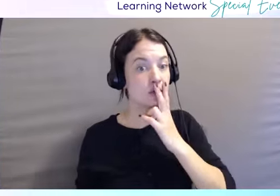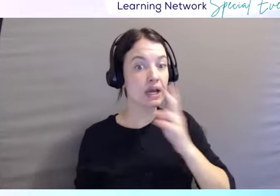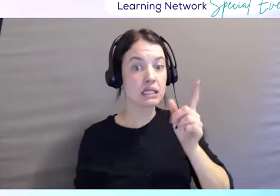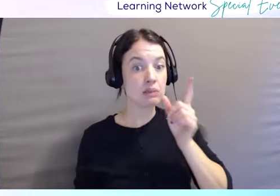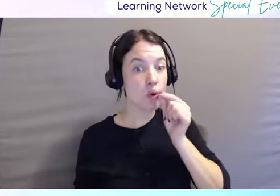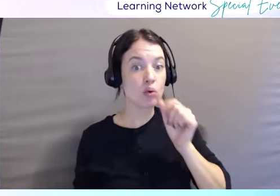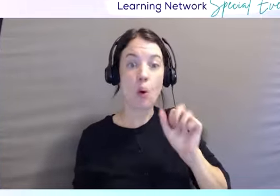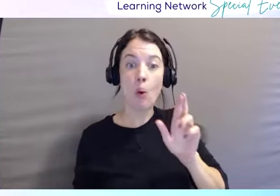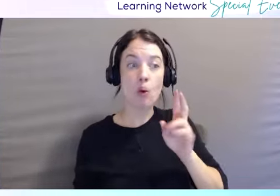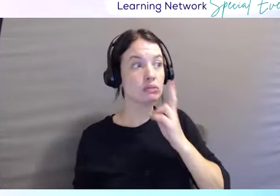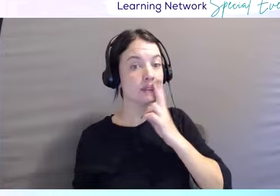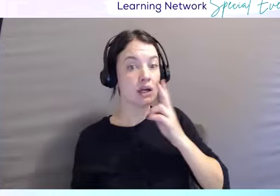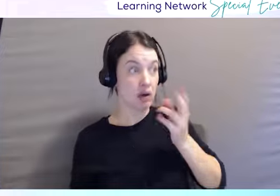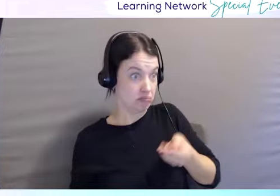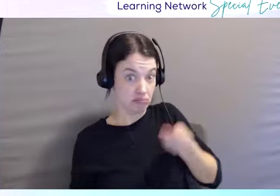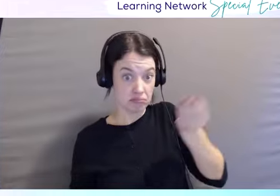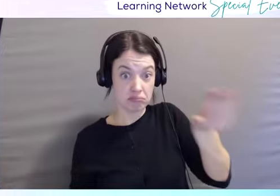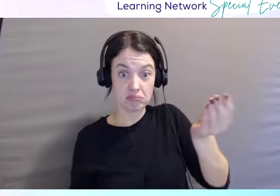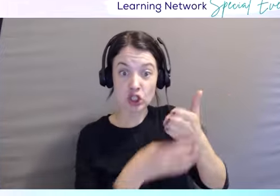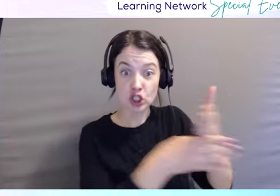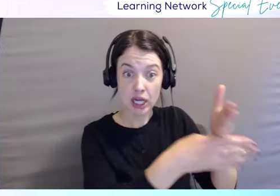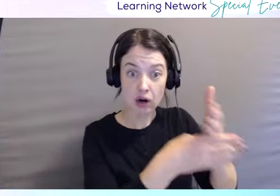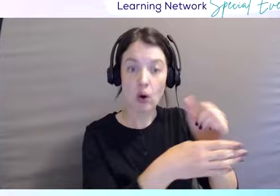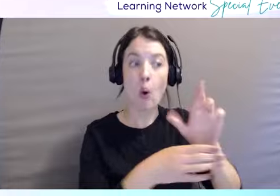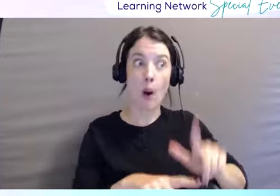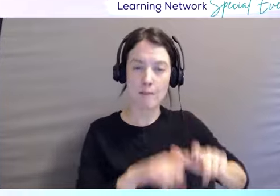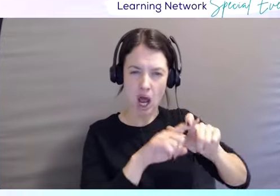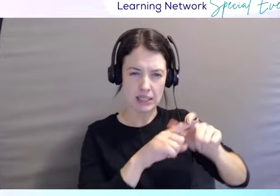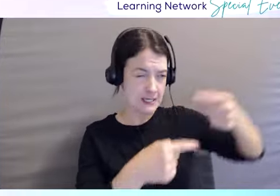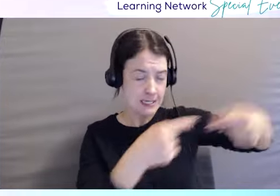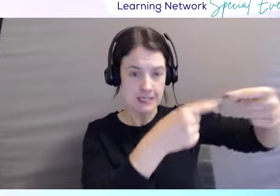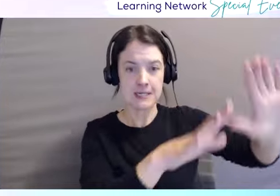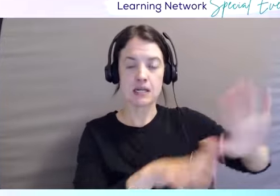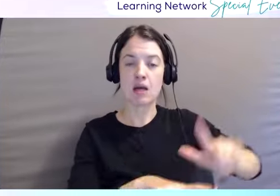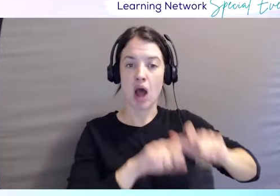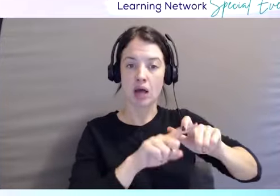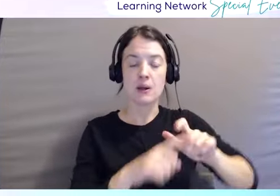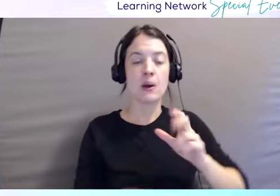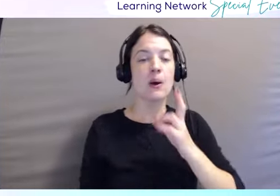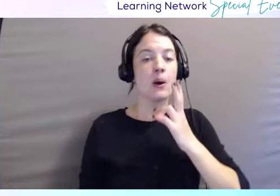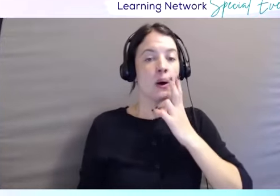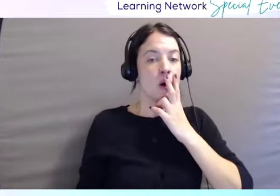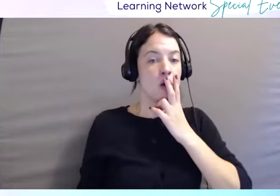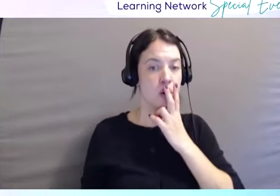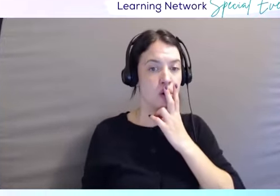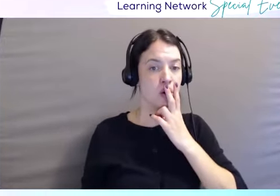for a break to smoke together was a way to defuse or de-escalate. But overall,